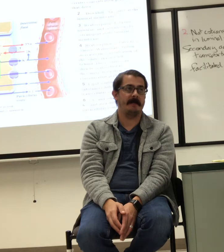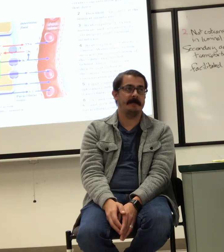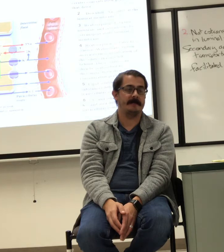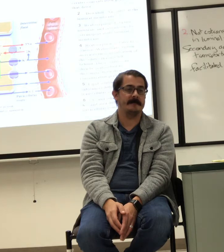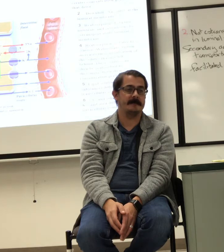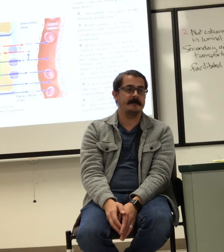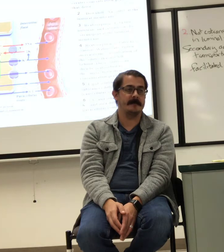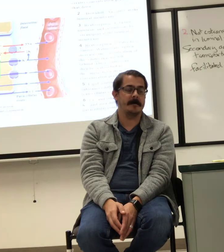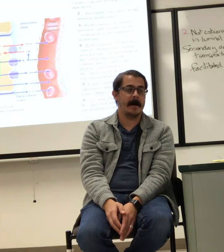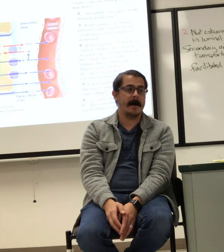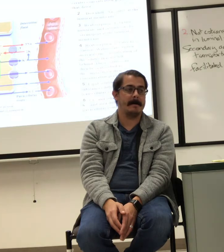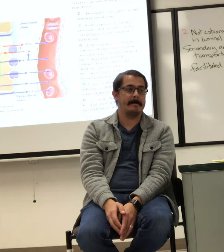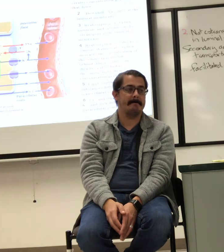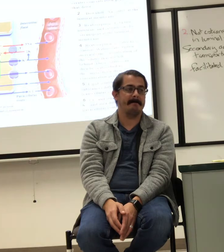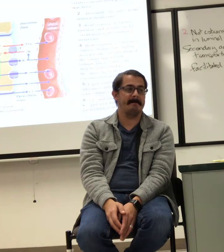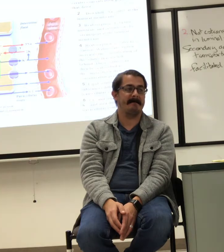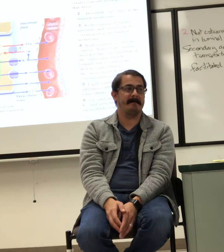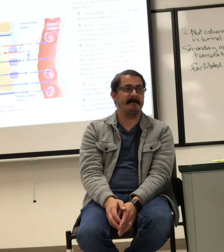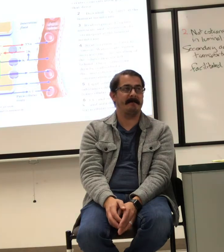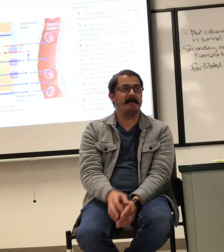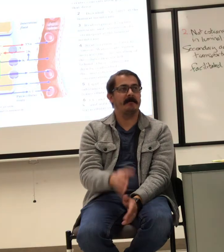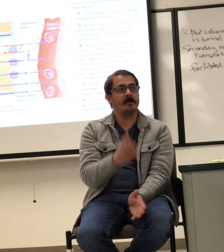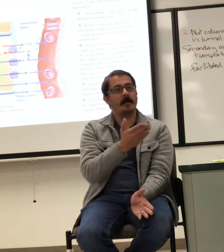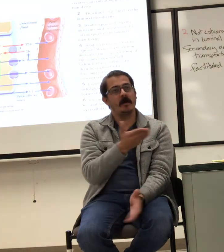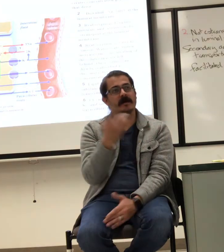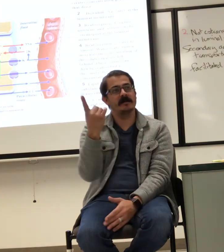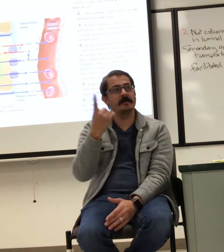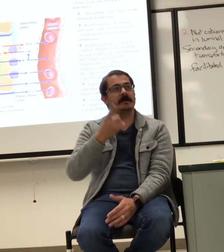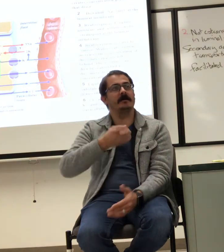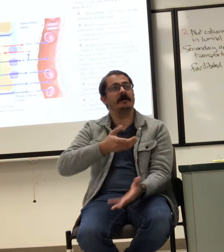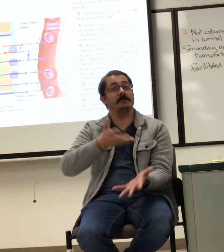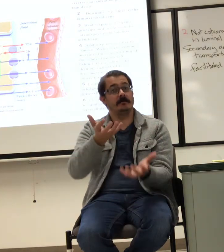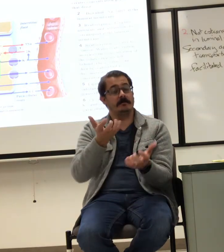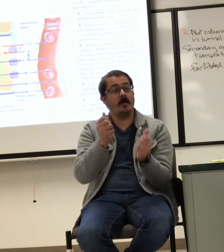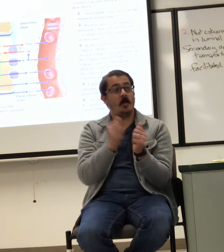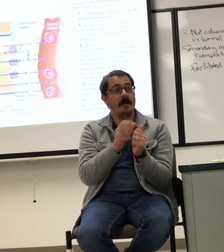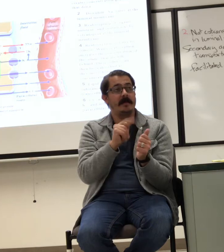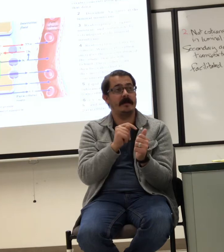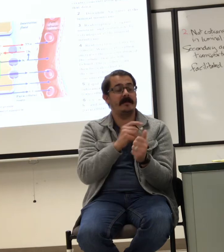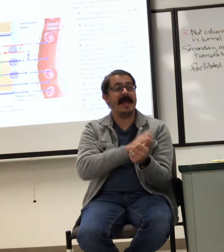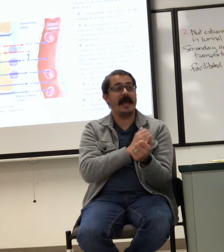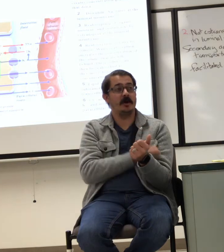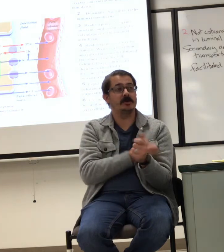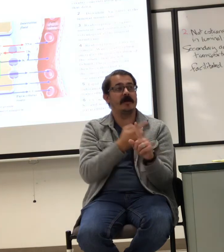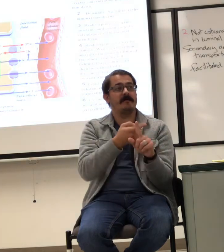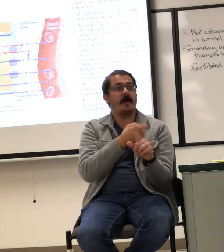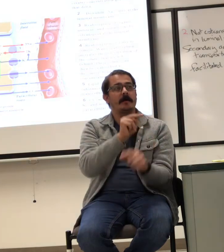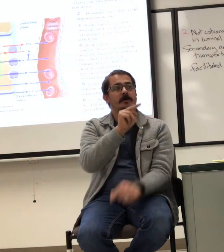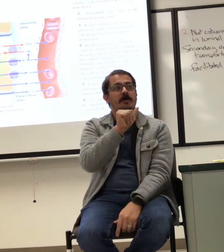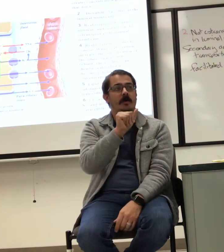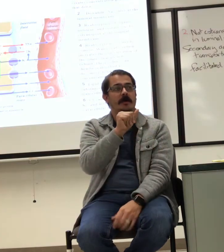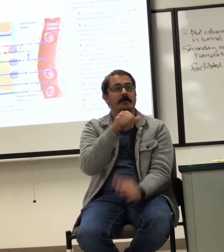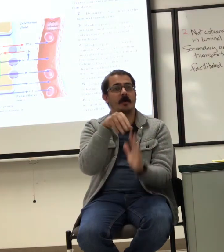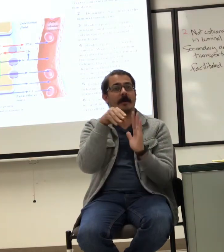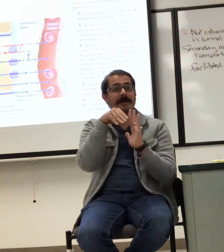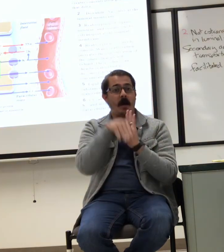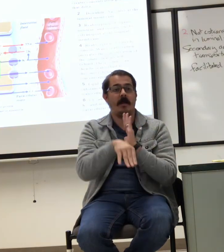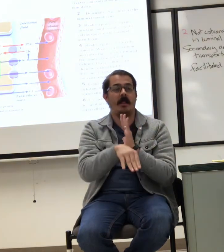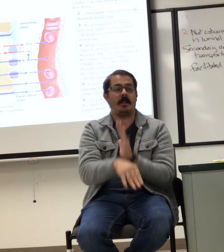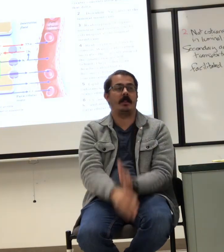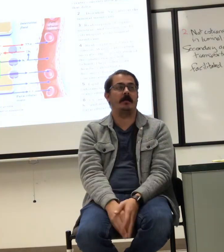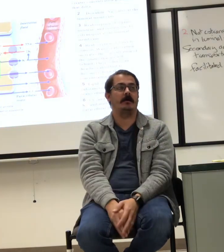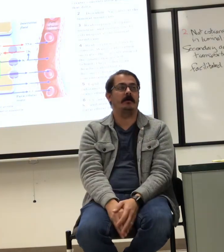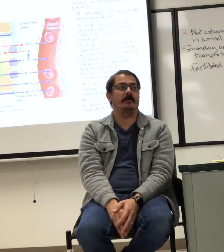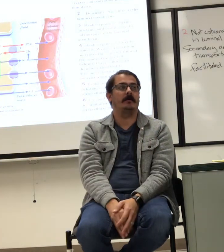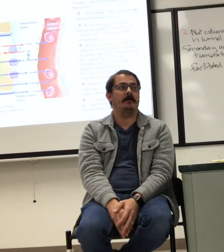taking along something else that's desirable along with it. The energy is provided by the sodium going downhill. So